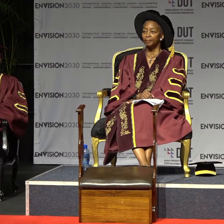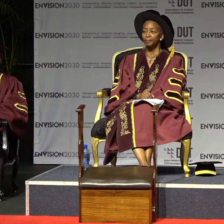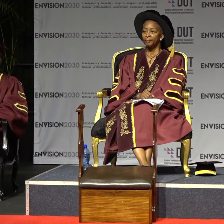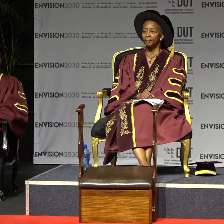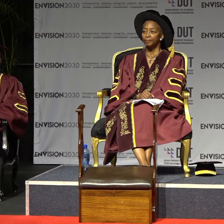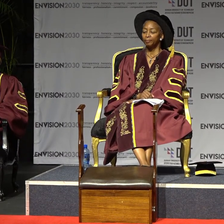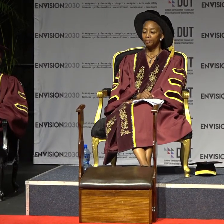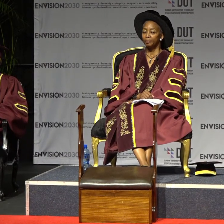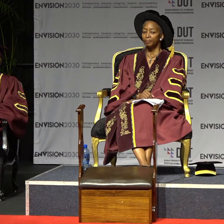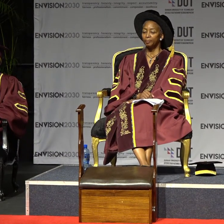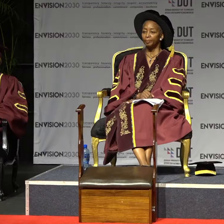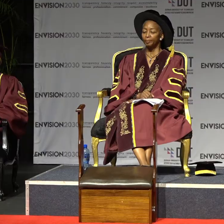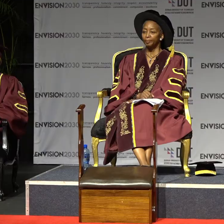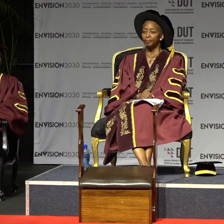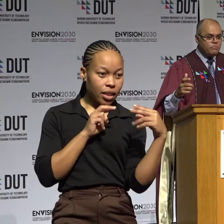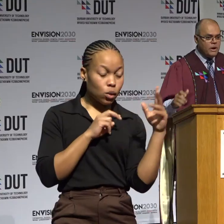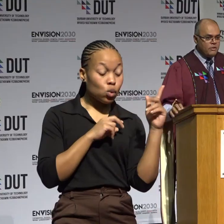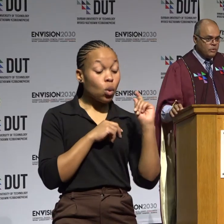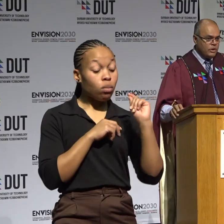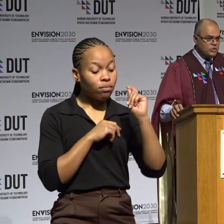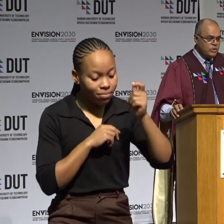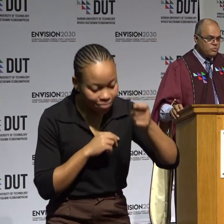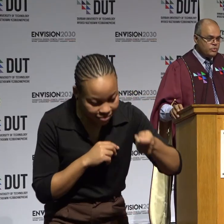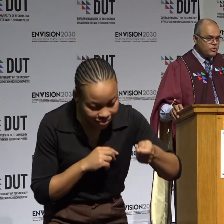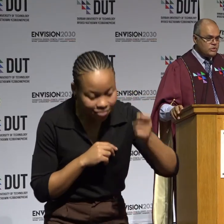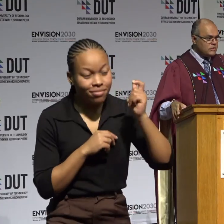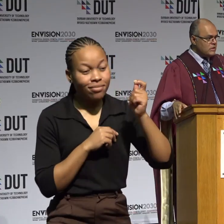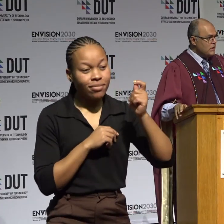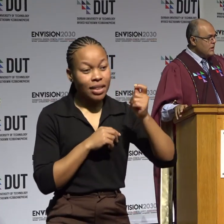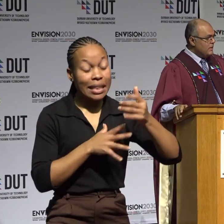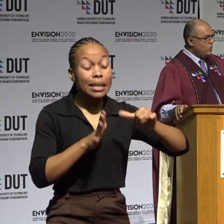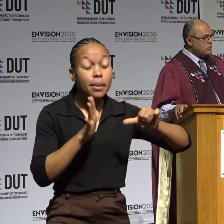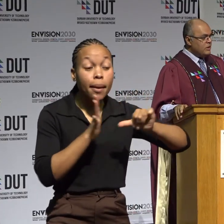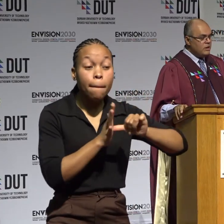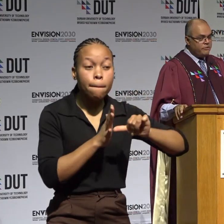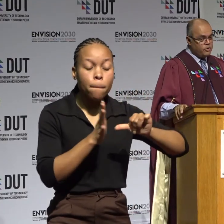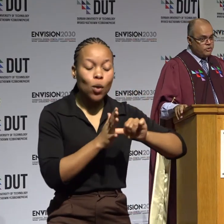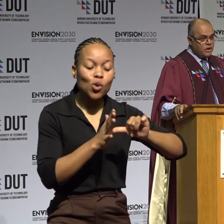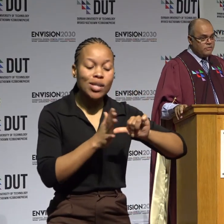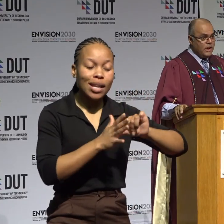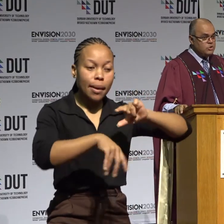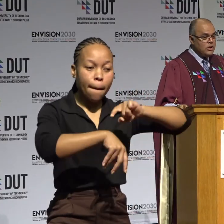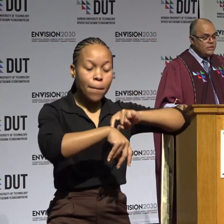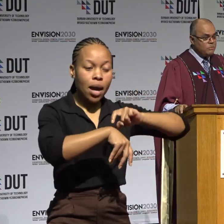will confer your degree. It's an important part of the graduation process. There'll also be another